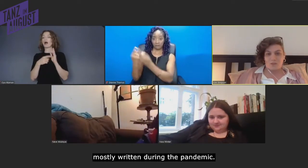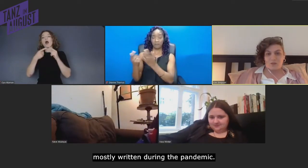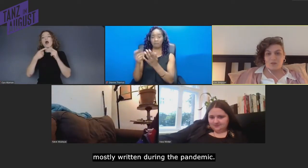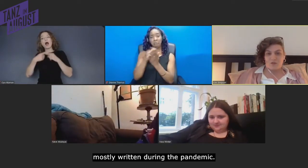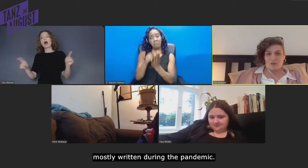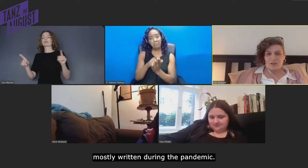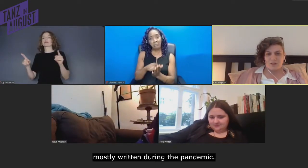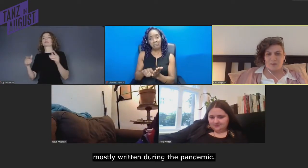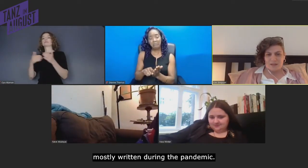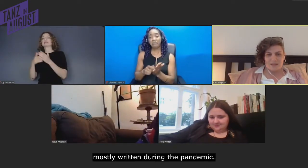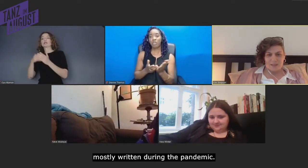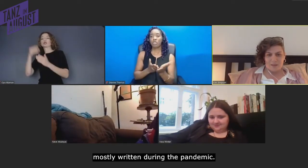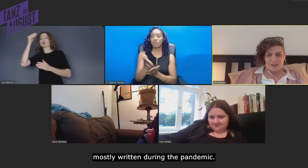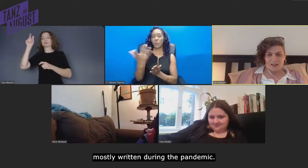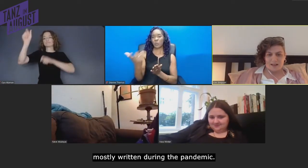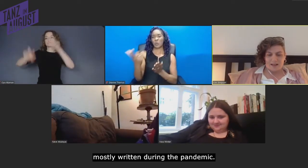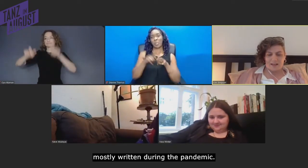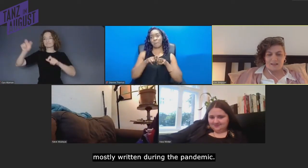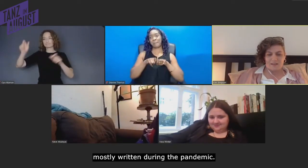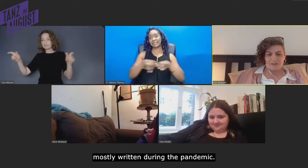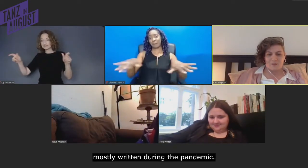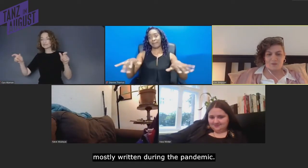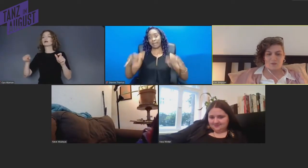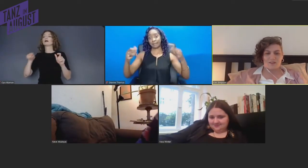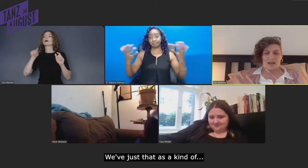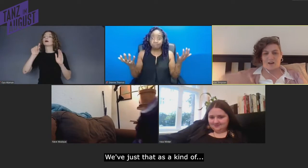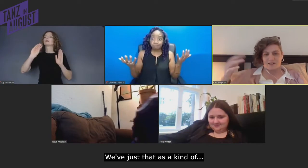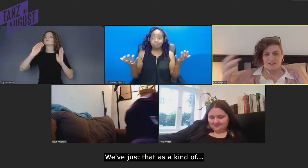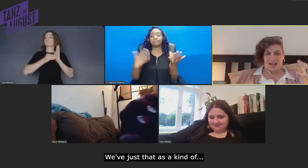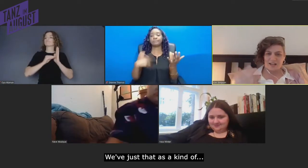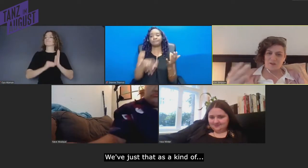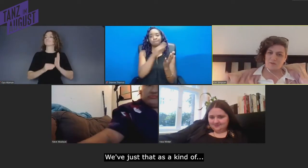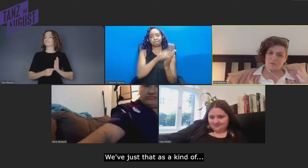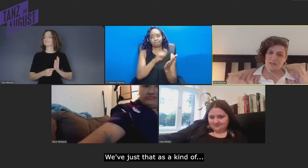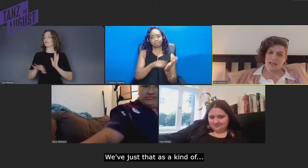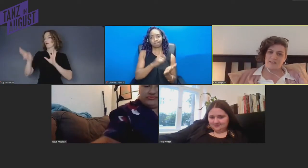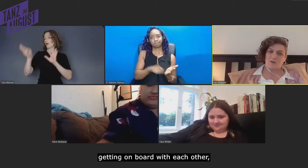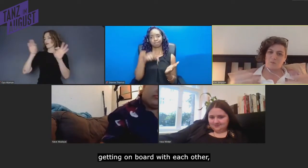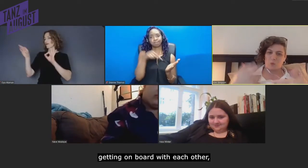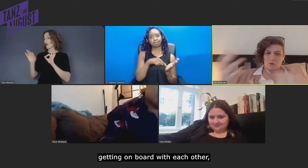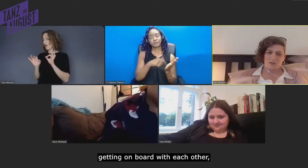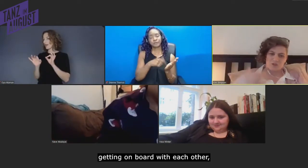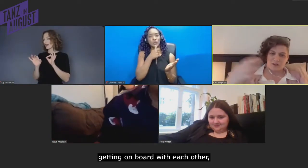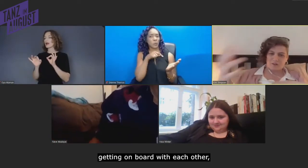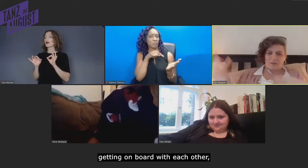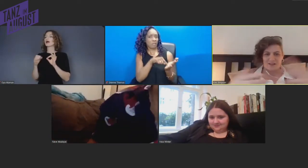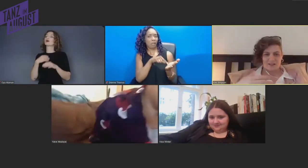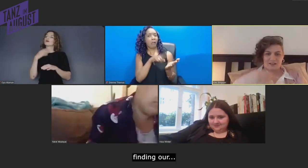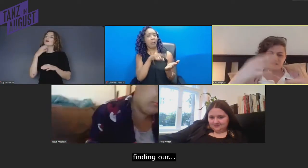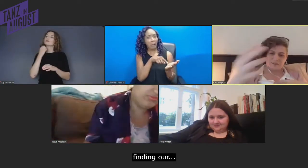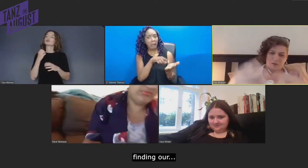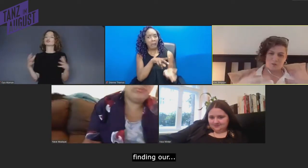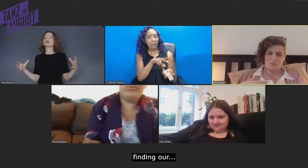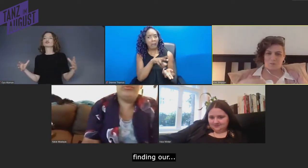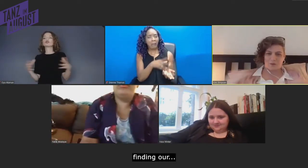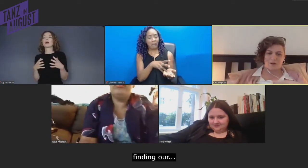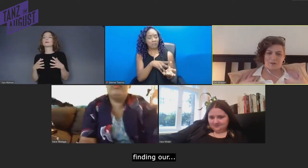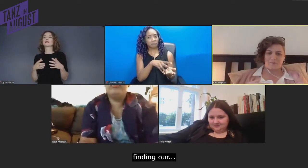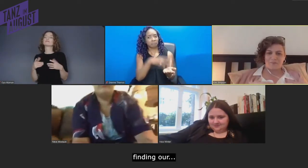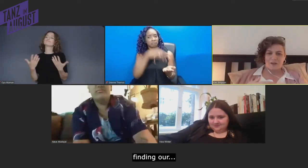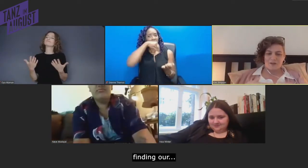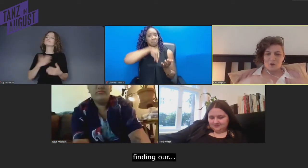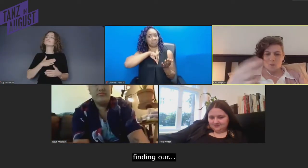mostly written during the pandemic, and we've used that as a kind of getting on board with each other, finding,